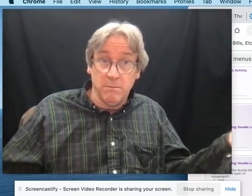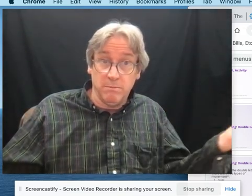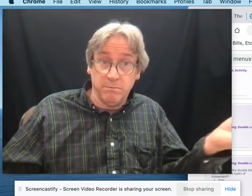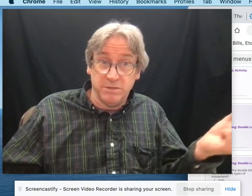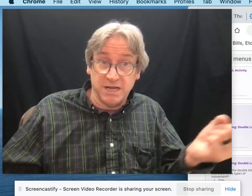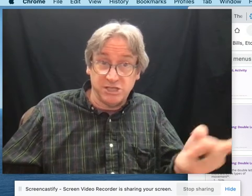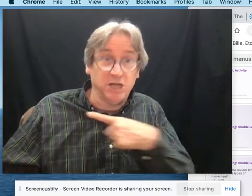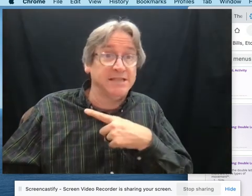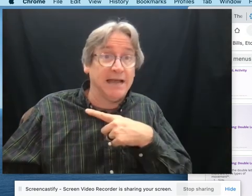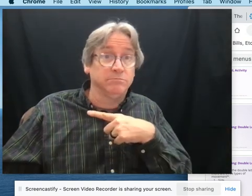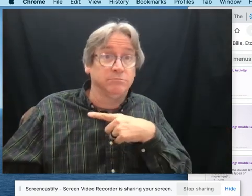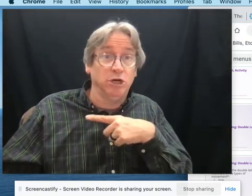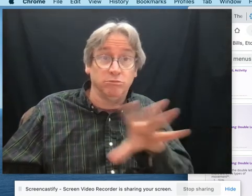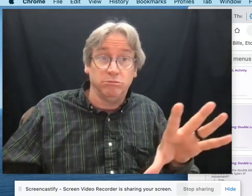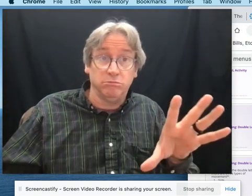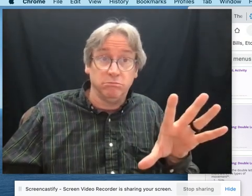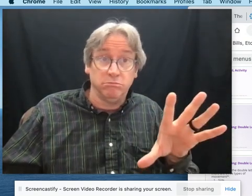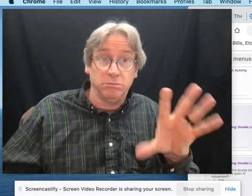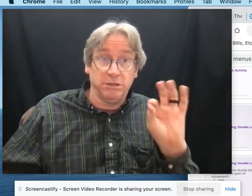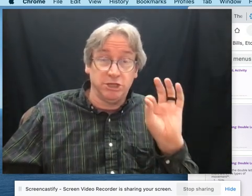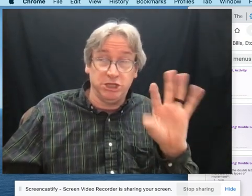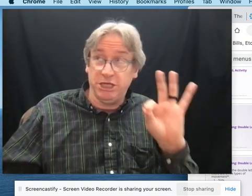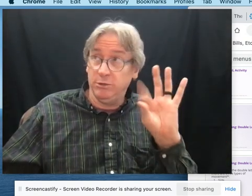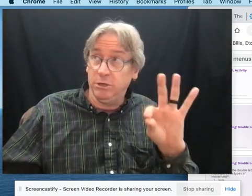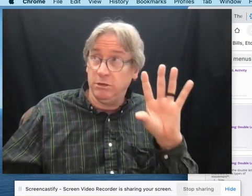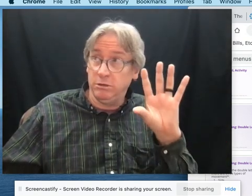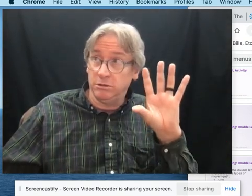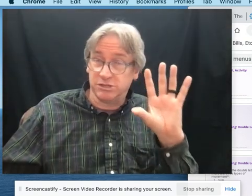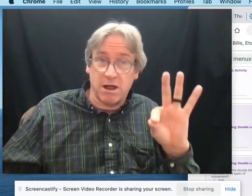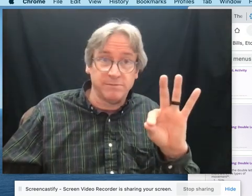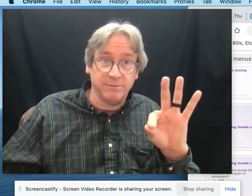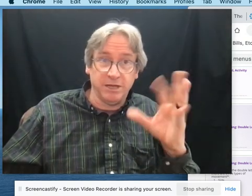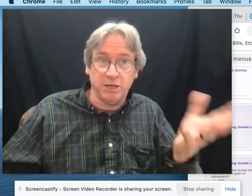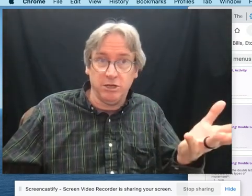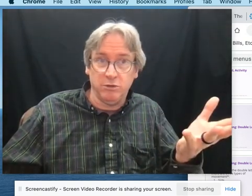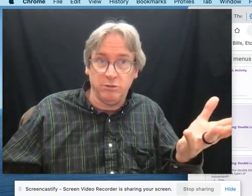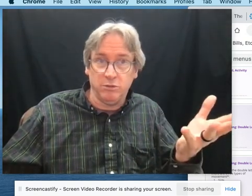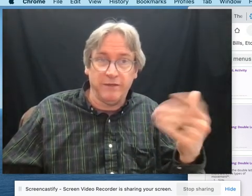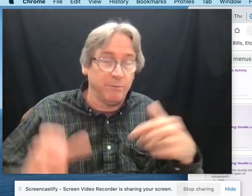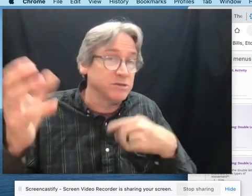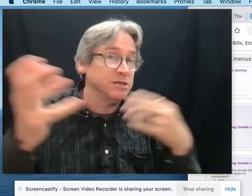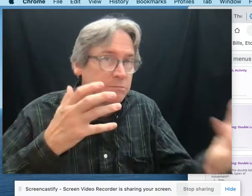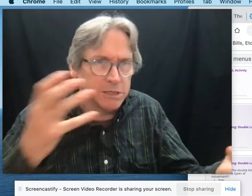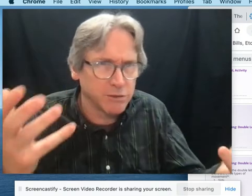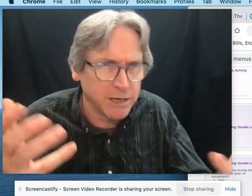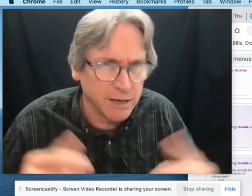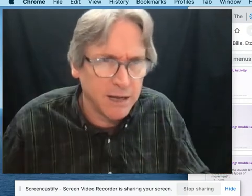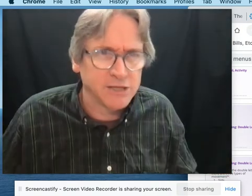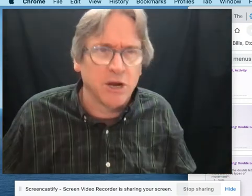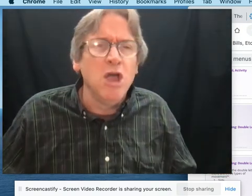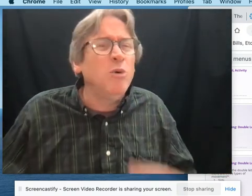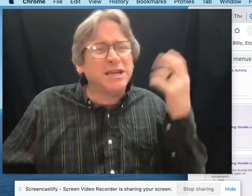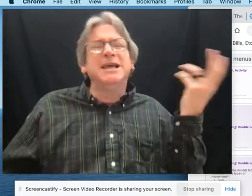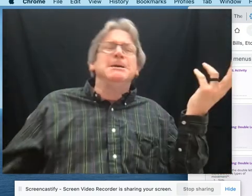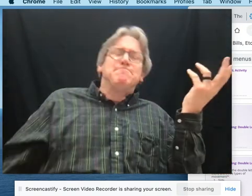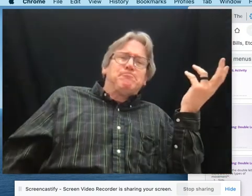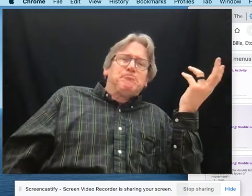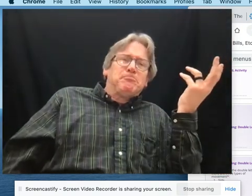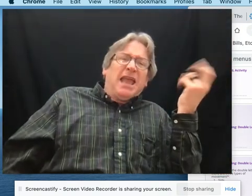um does just that so she will describe something and you and the person is trying to answer